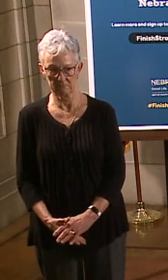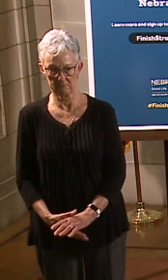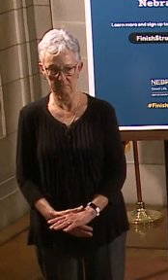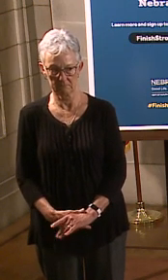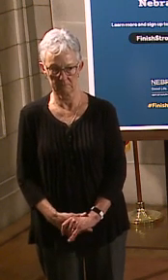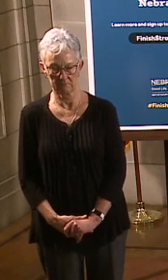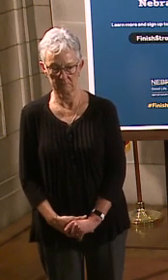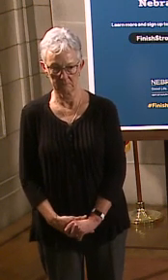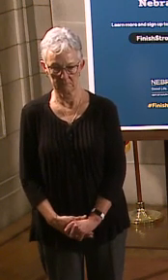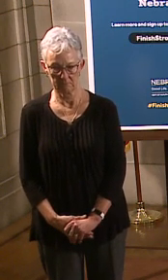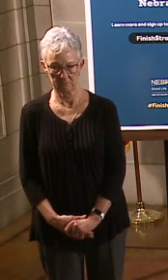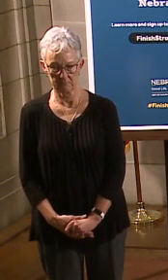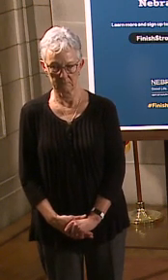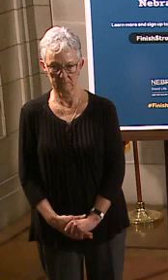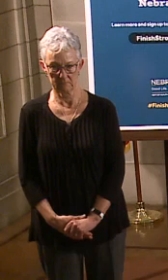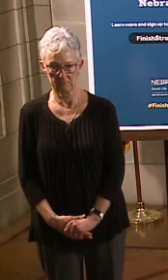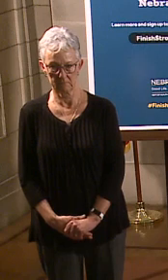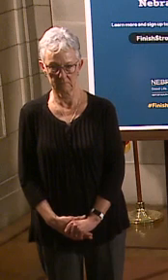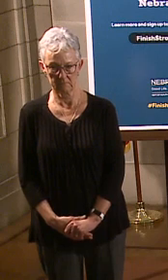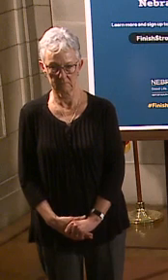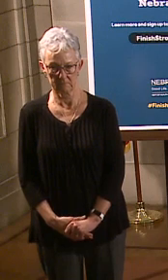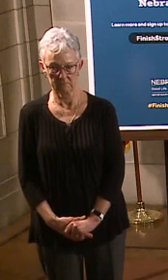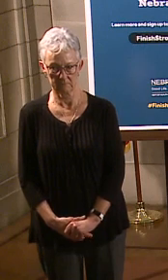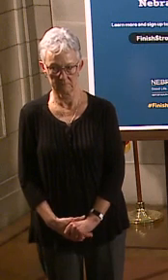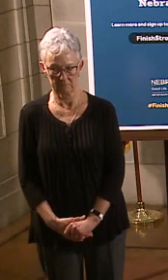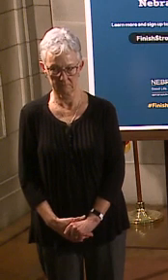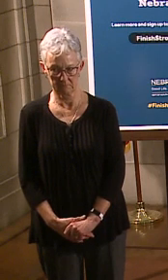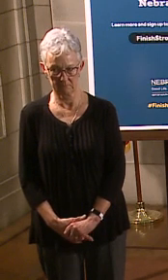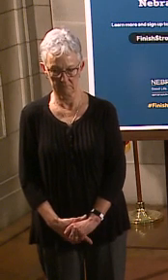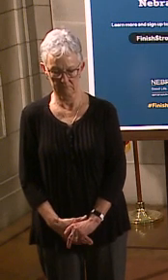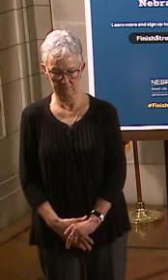531-249-1873. O también tenemos el número de